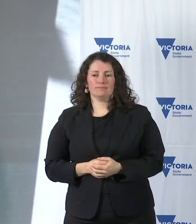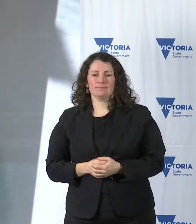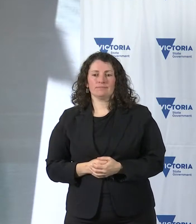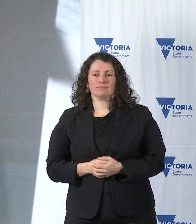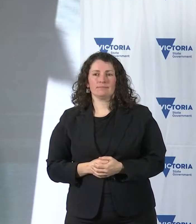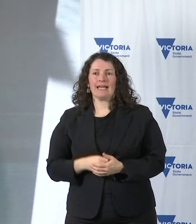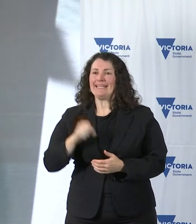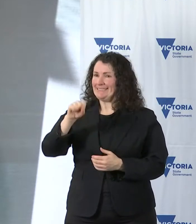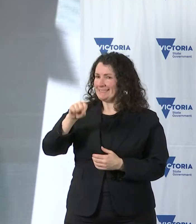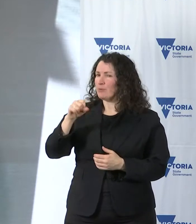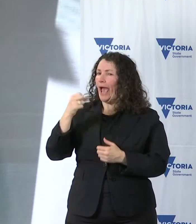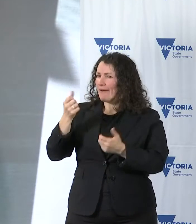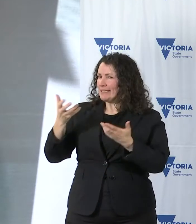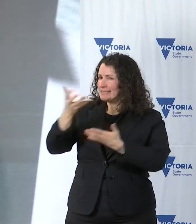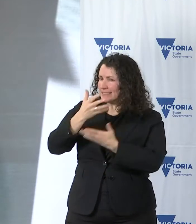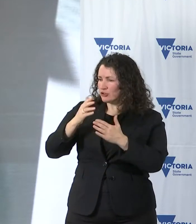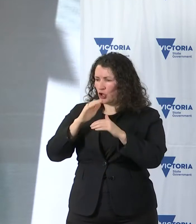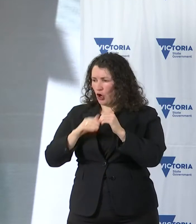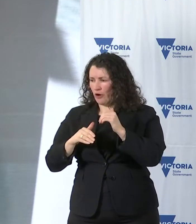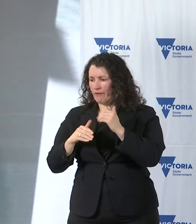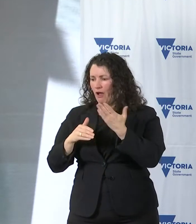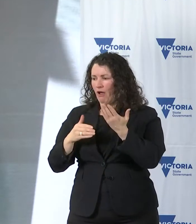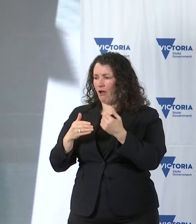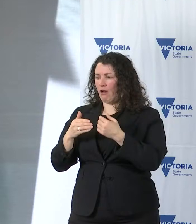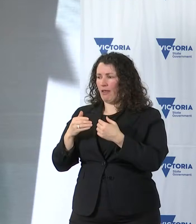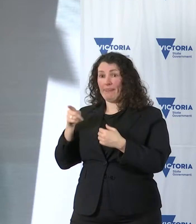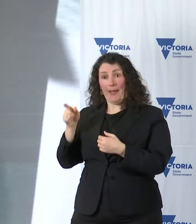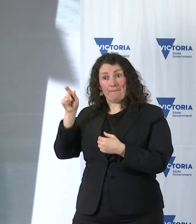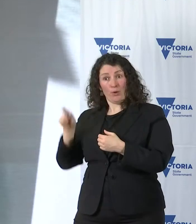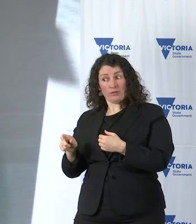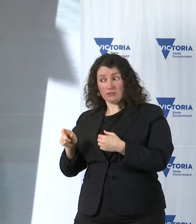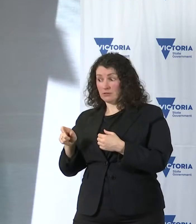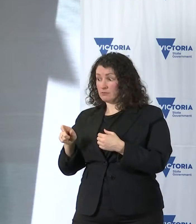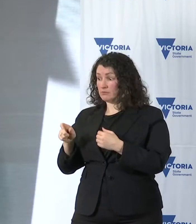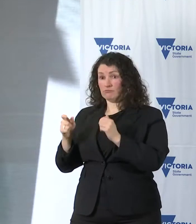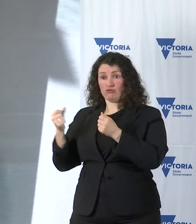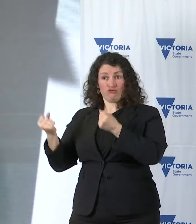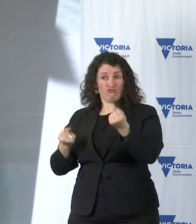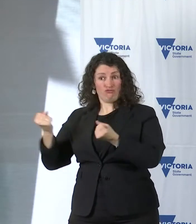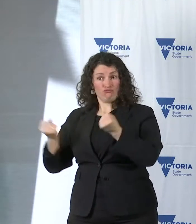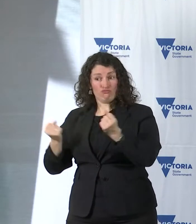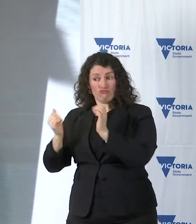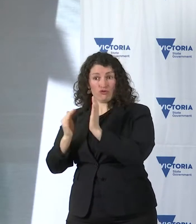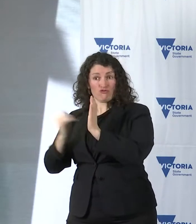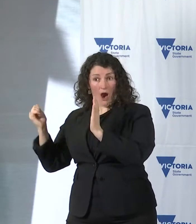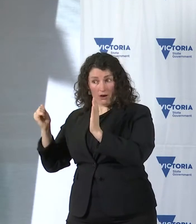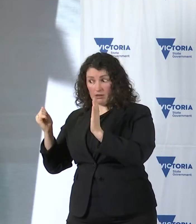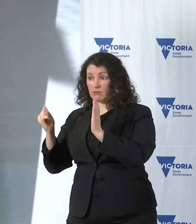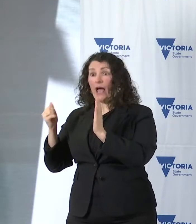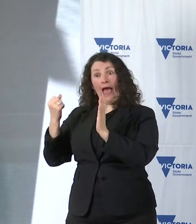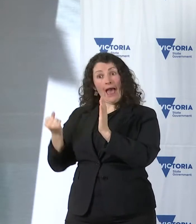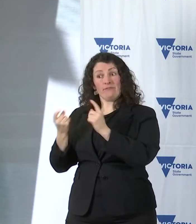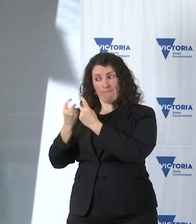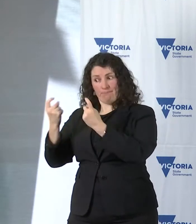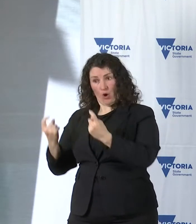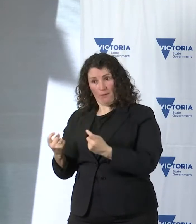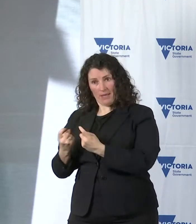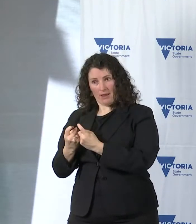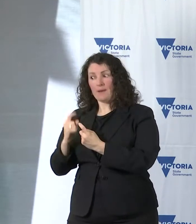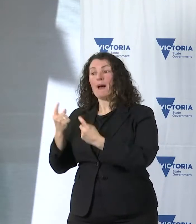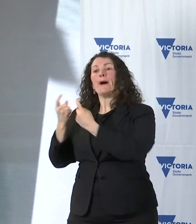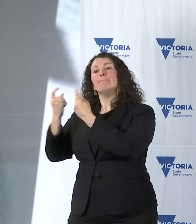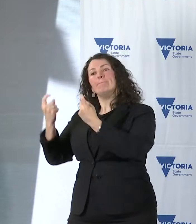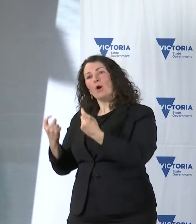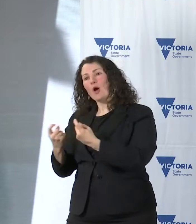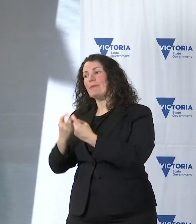permits. One person with a permit can, quite rightly, come and go on a number of occasions. So that's